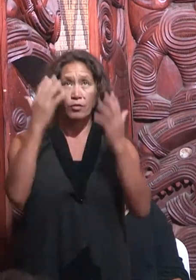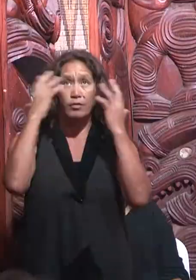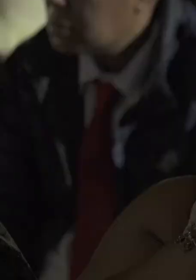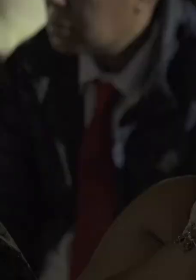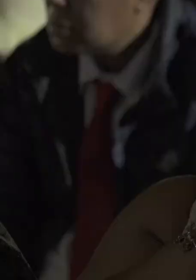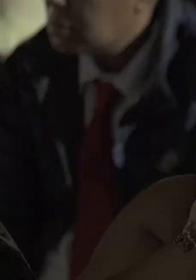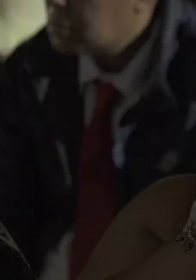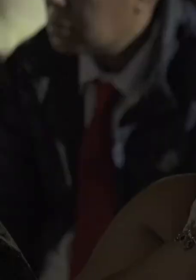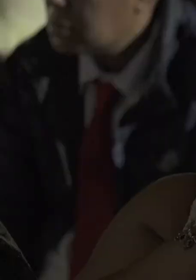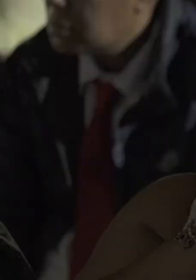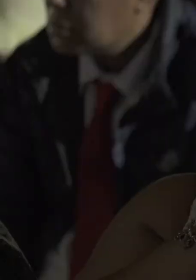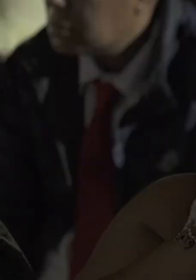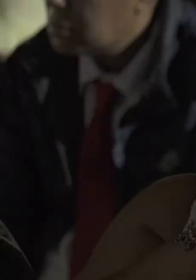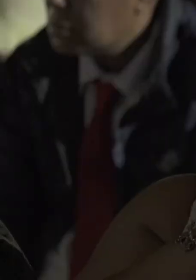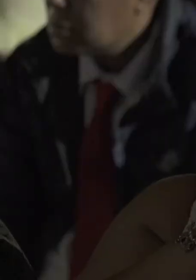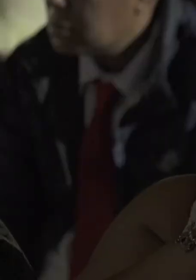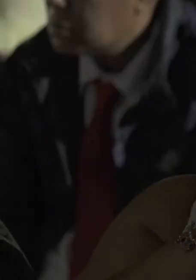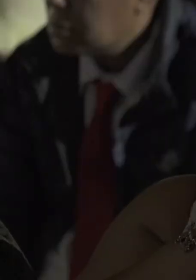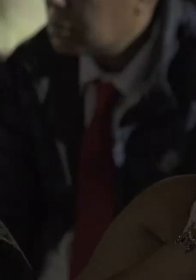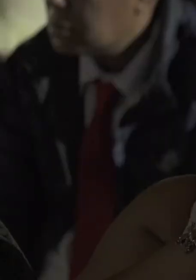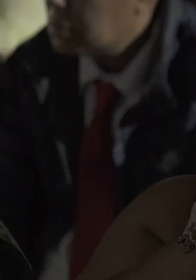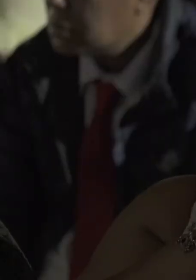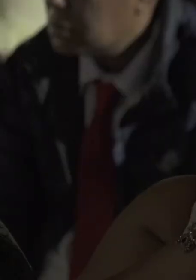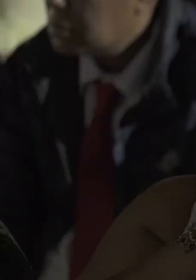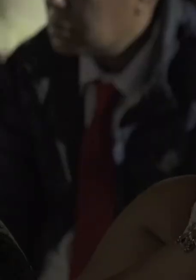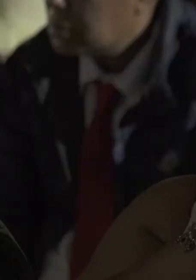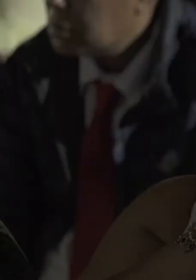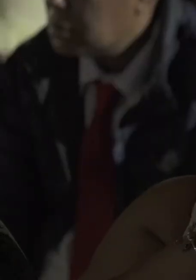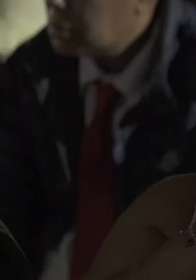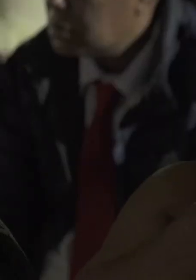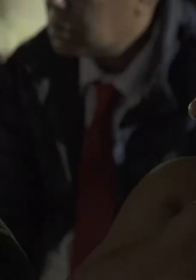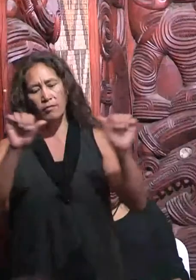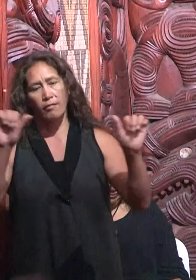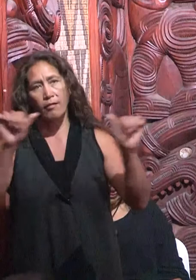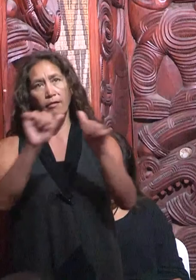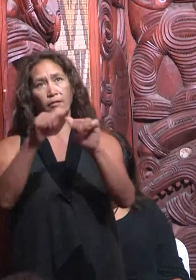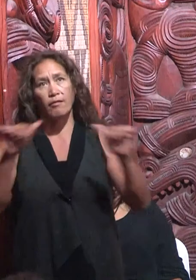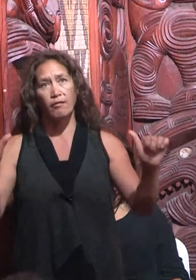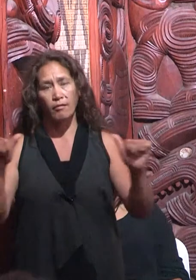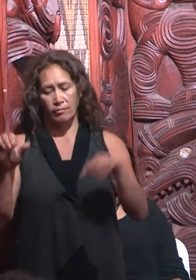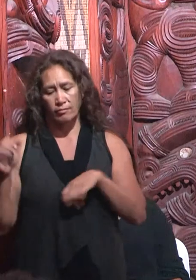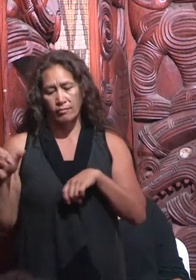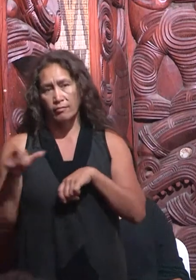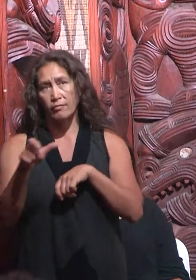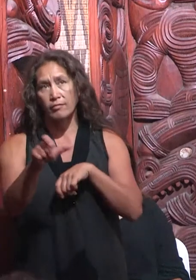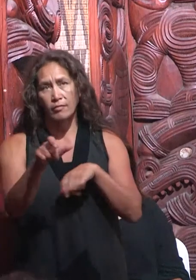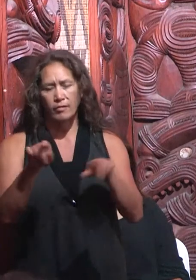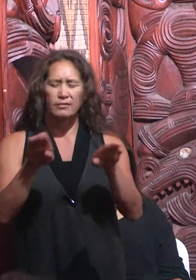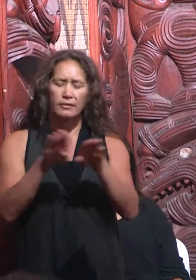moana. Anā te wai e rere ana, ko ngā awa te toto o te